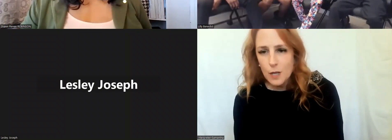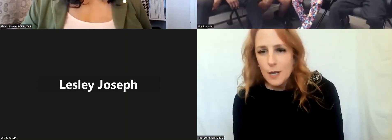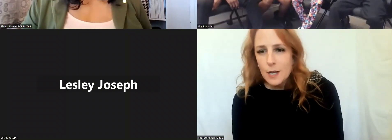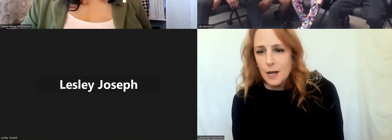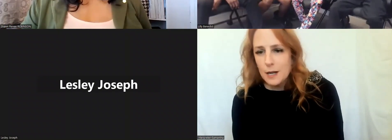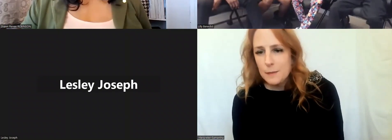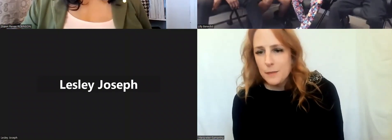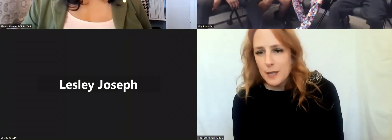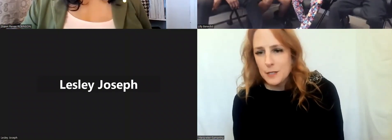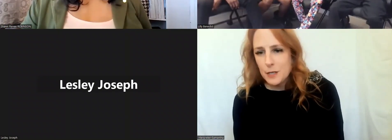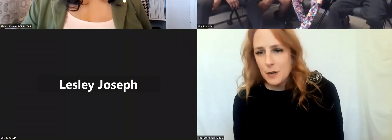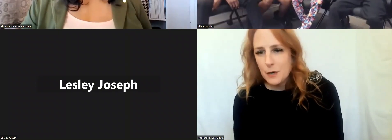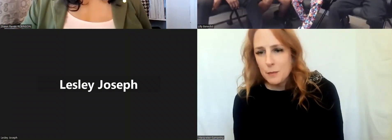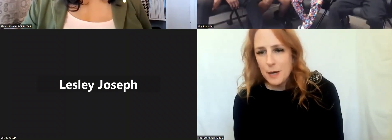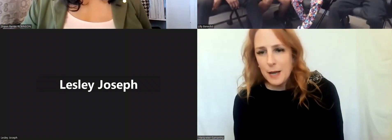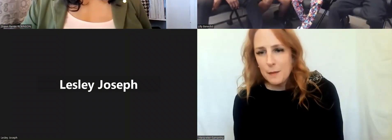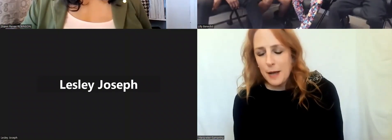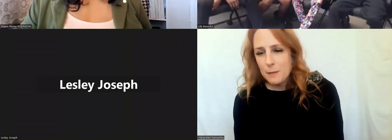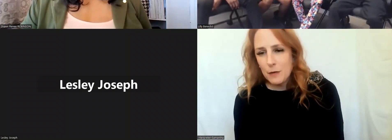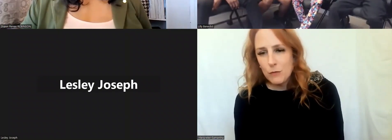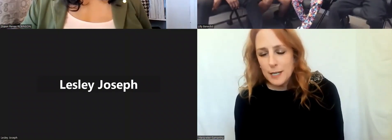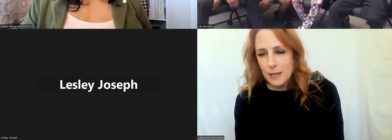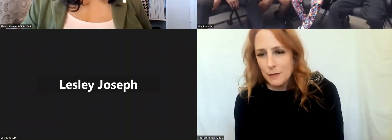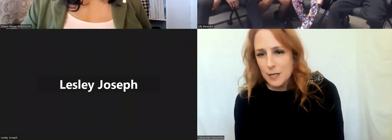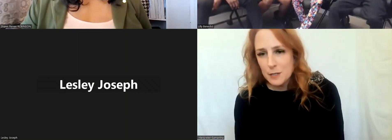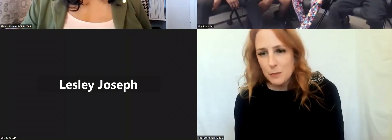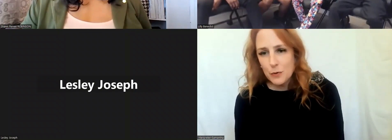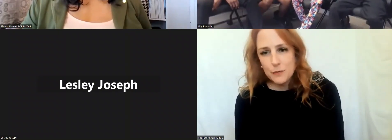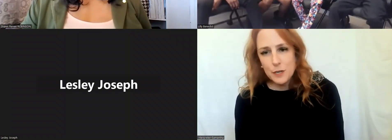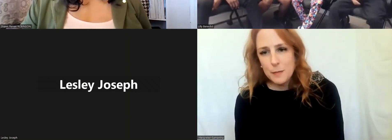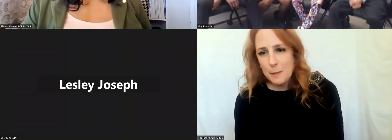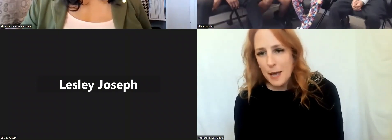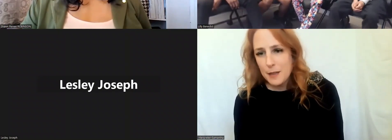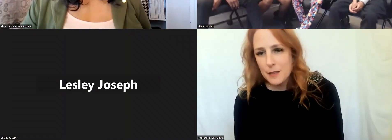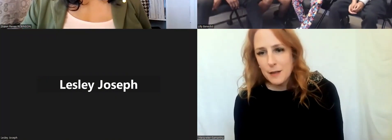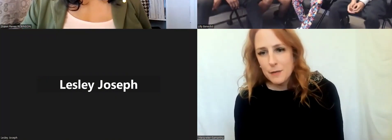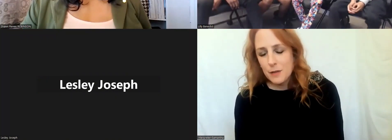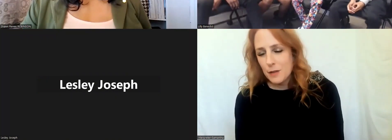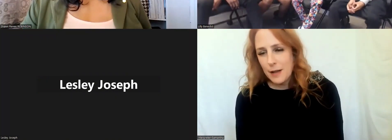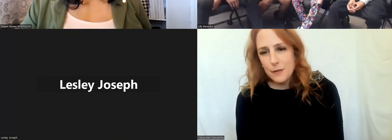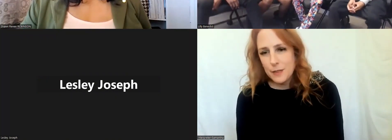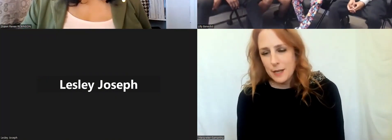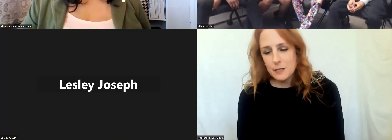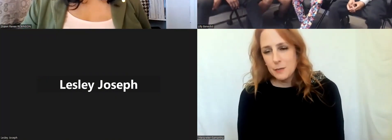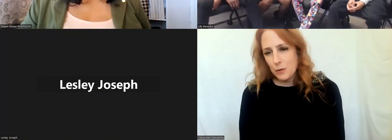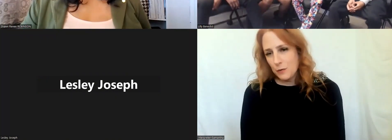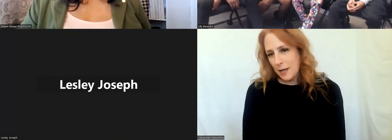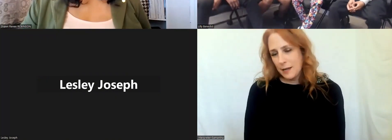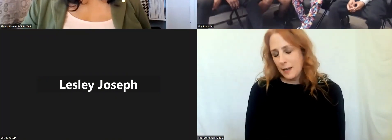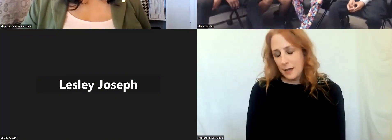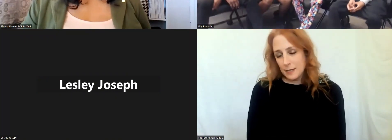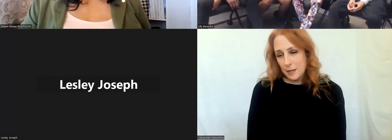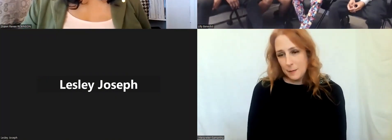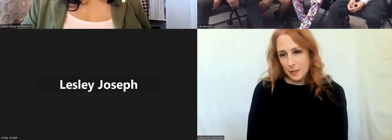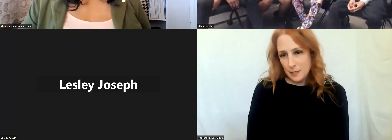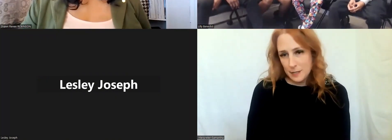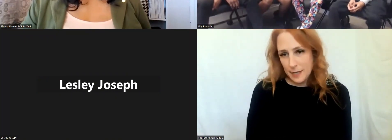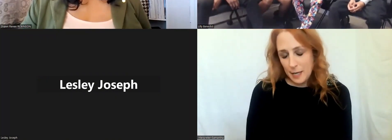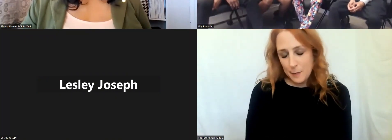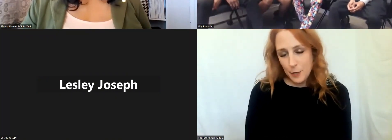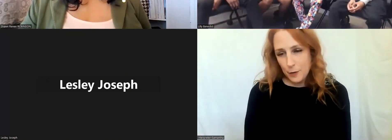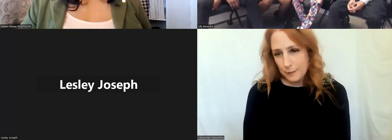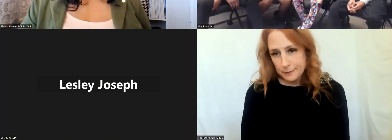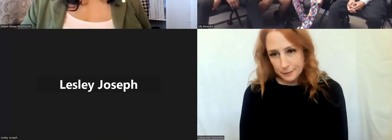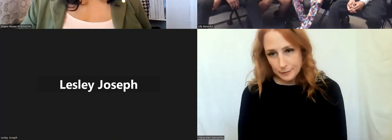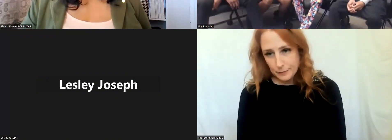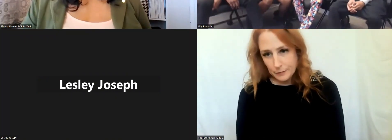school. And so, but my reading level has improved here, my math level, everything has improved academically since I